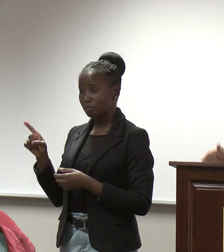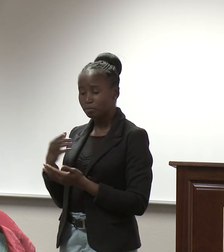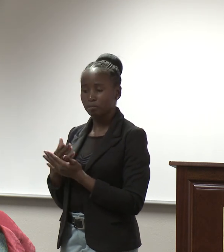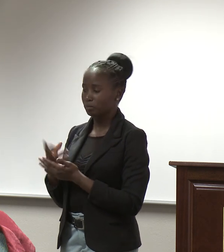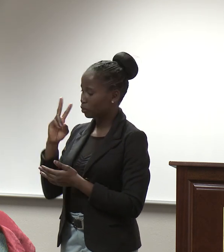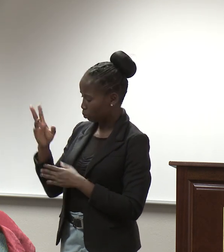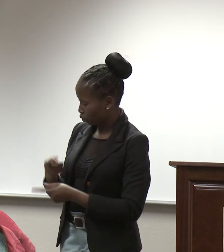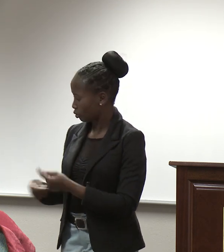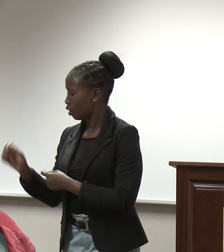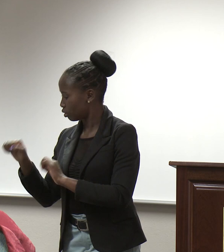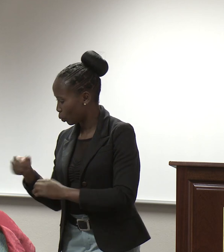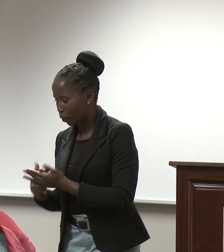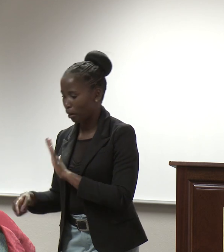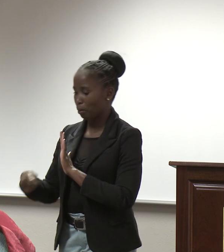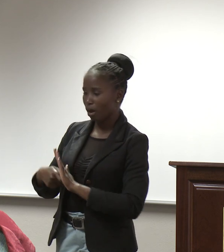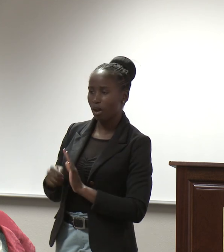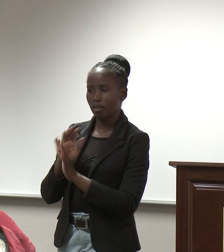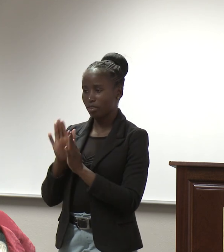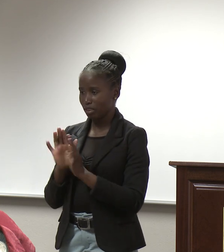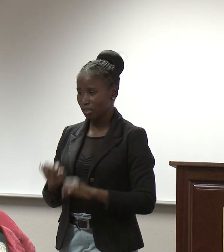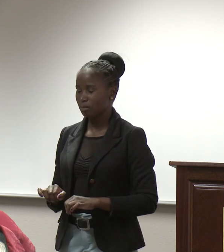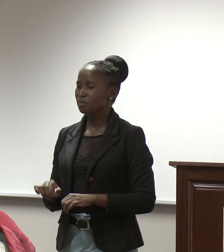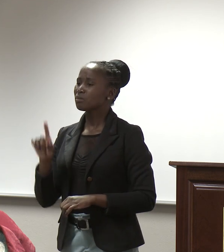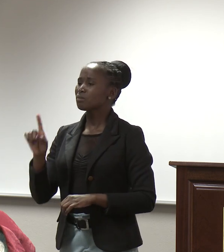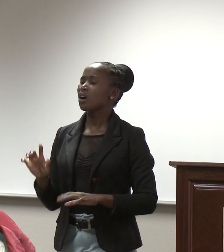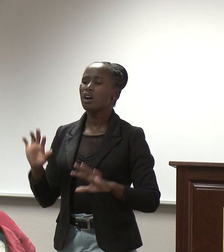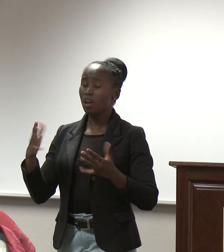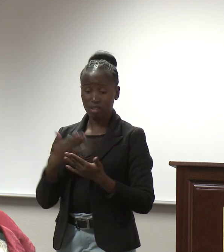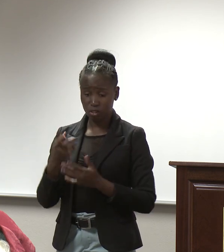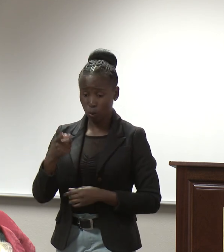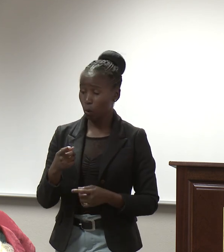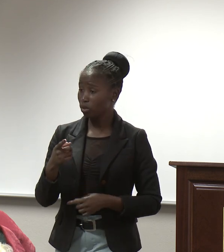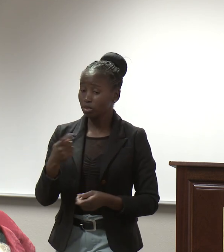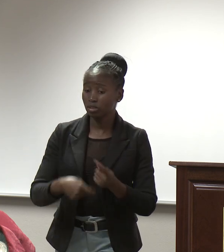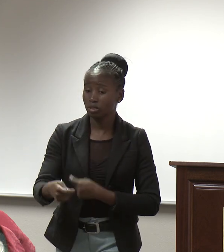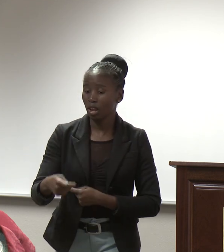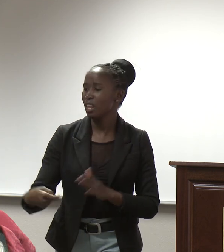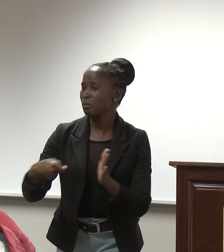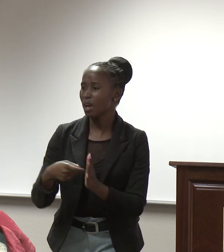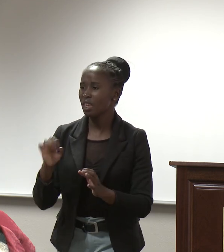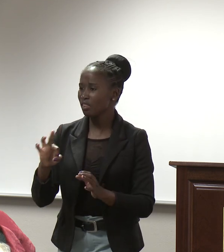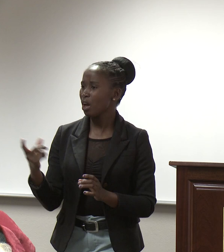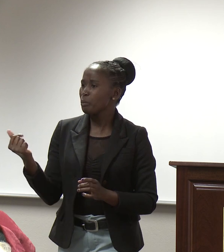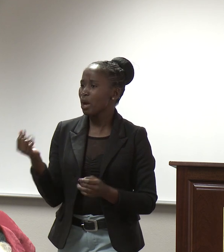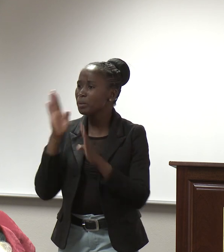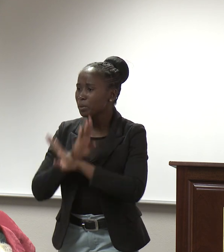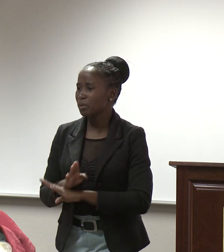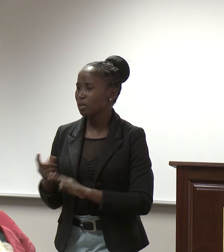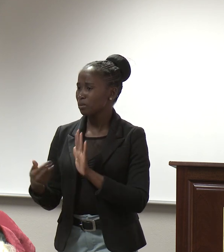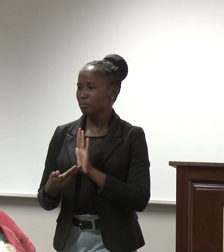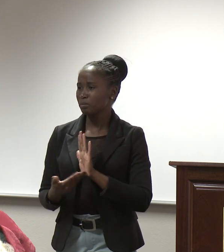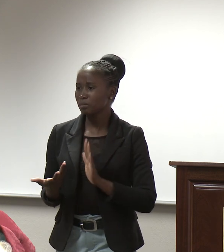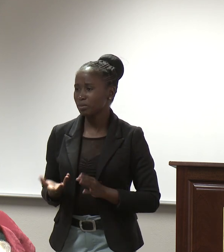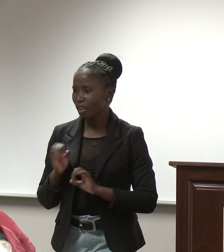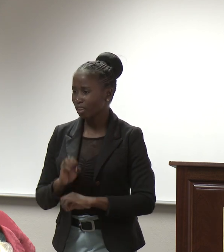can sell, you can buy, and so on. How can you sell and buy if you don't have a price, if you don't have a price tag? You need a price